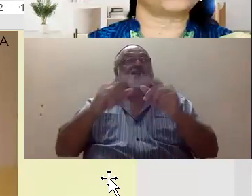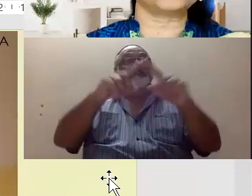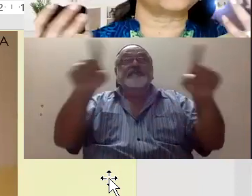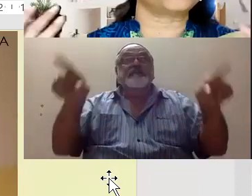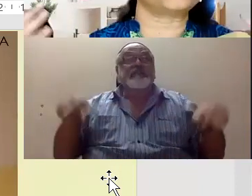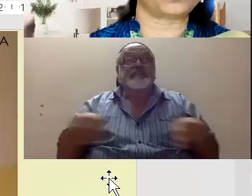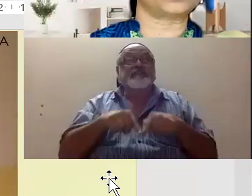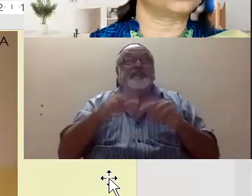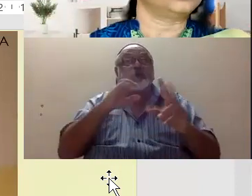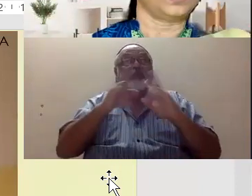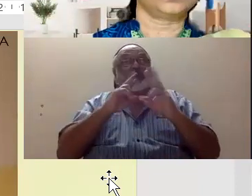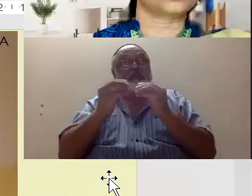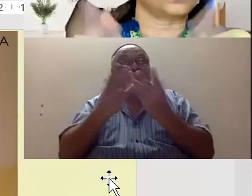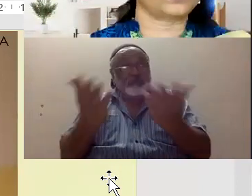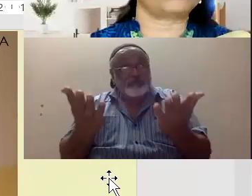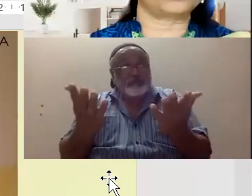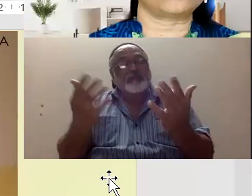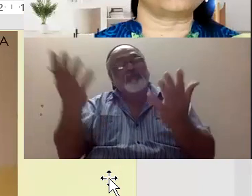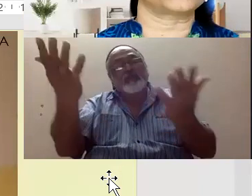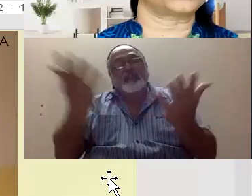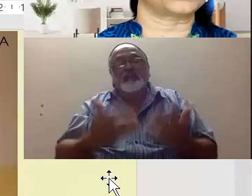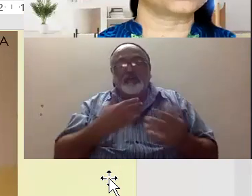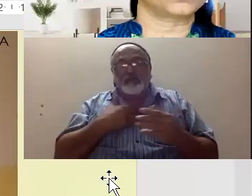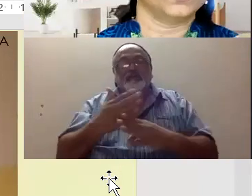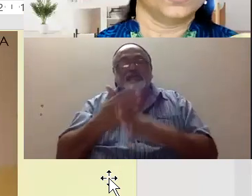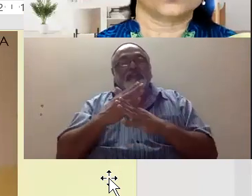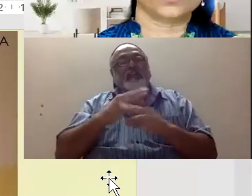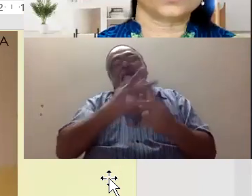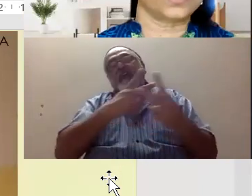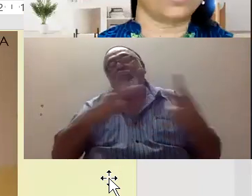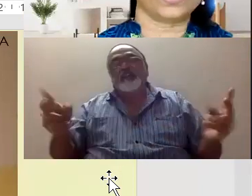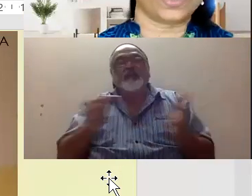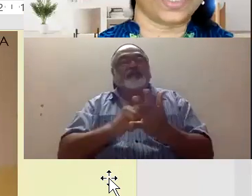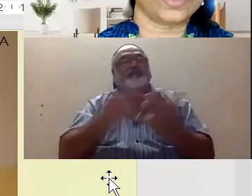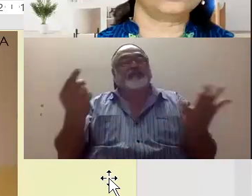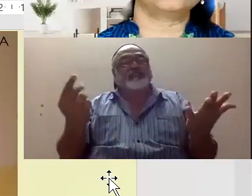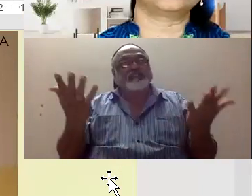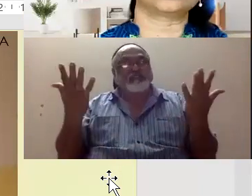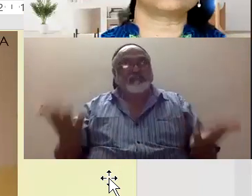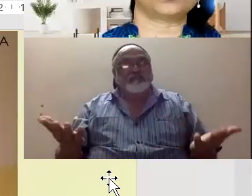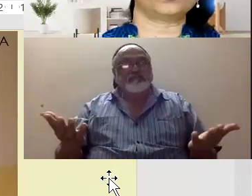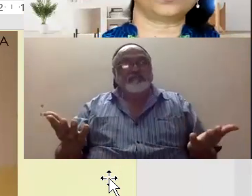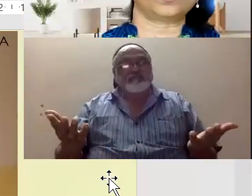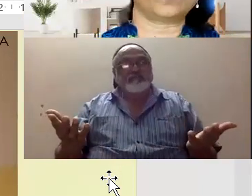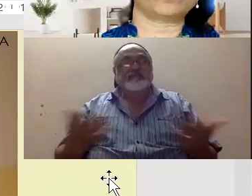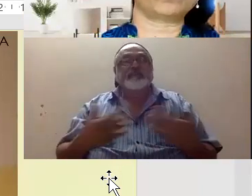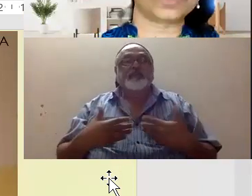and talking to you, and I can share a number of opportunities. So this is how I end the